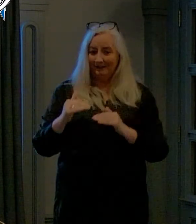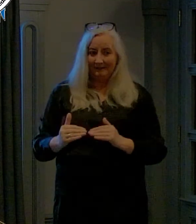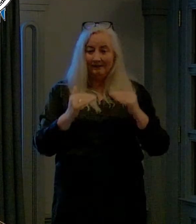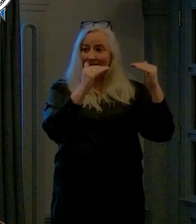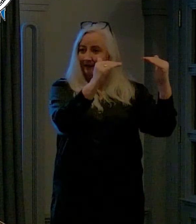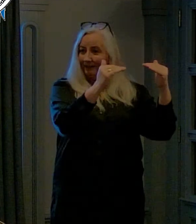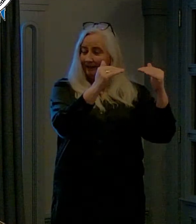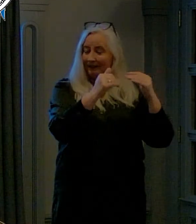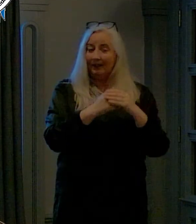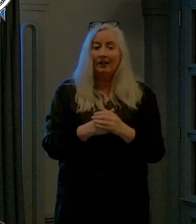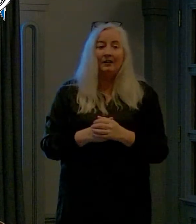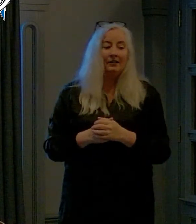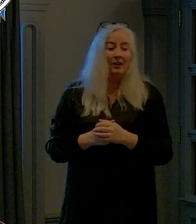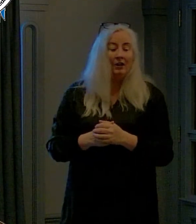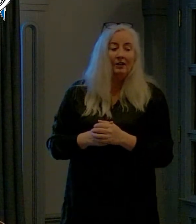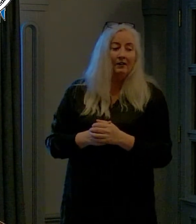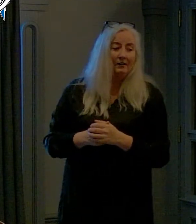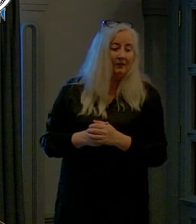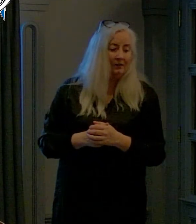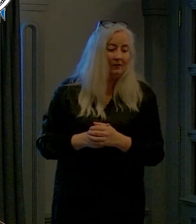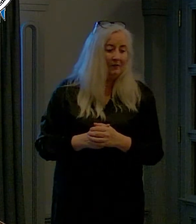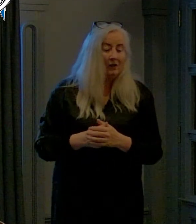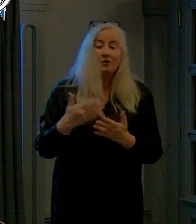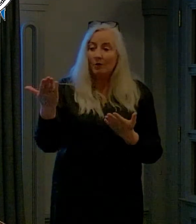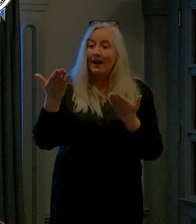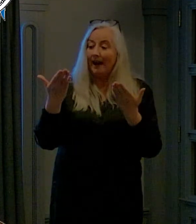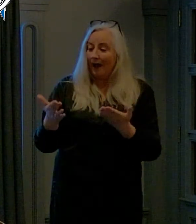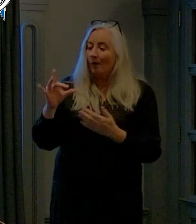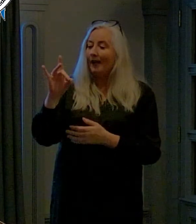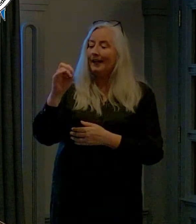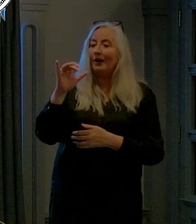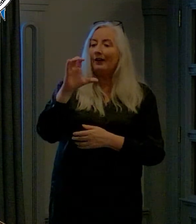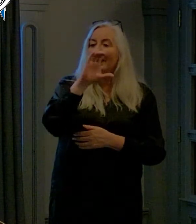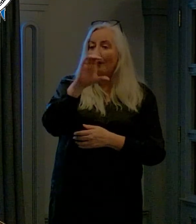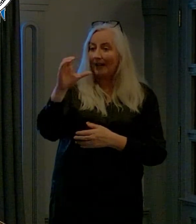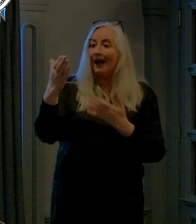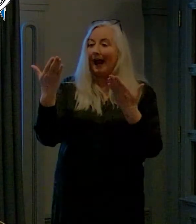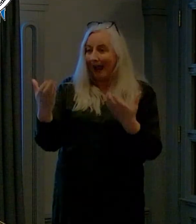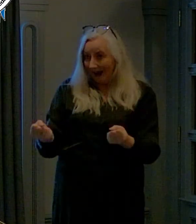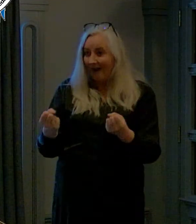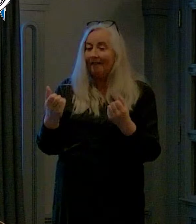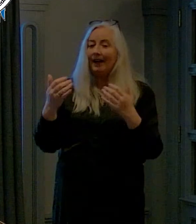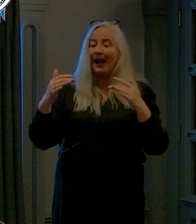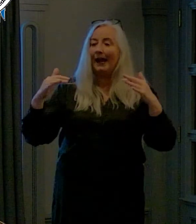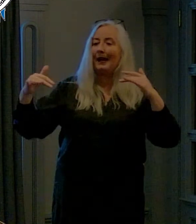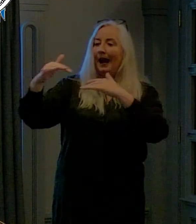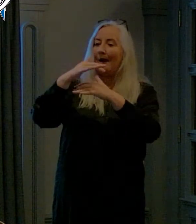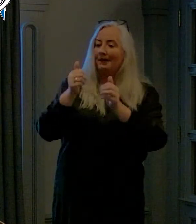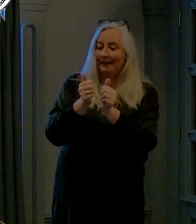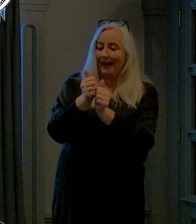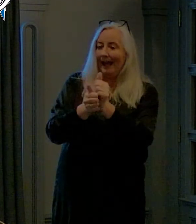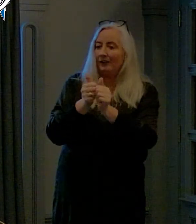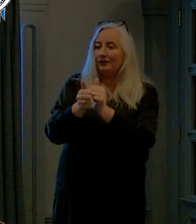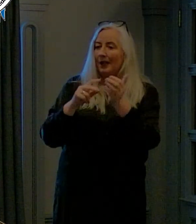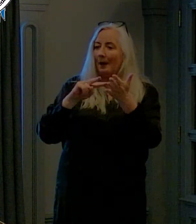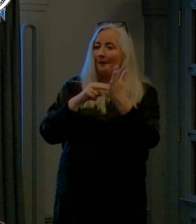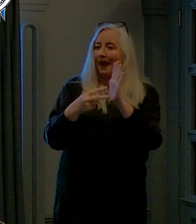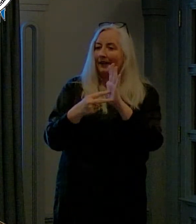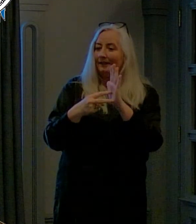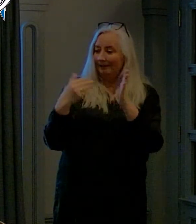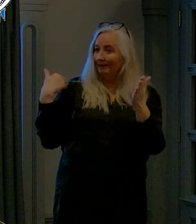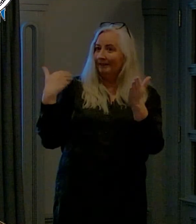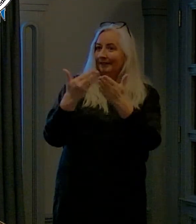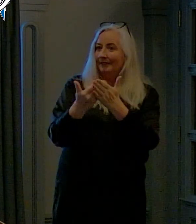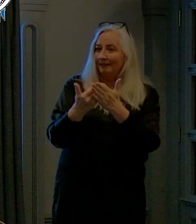adopted earlier this year, the Kerry County Council Climate Action Plan. So also through the previous year,